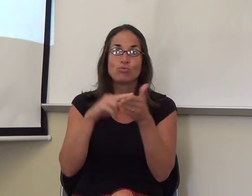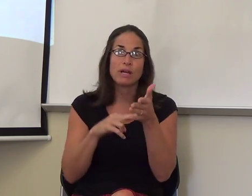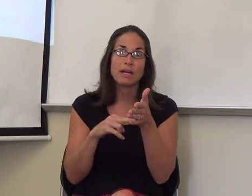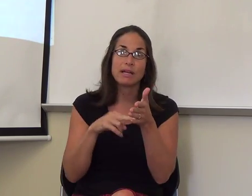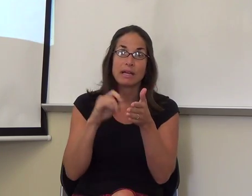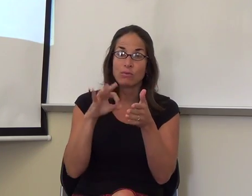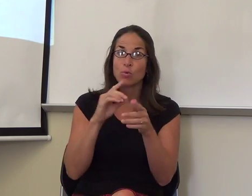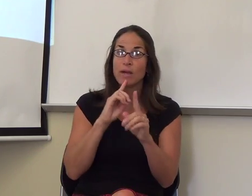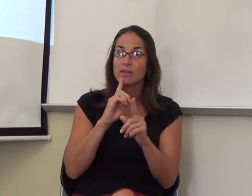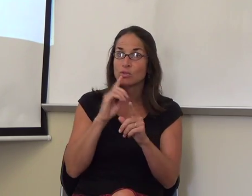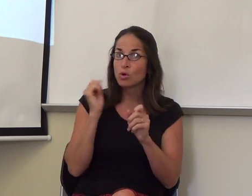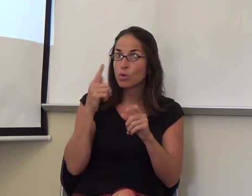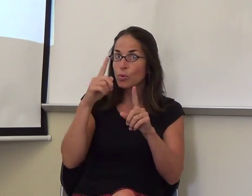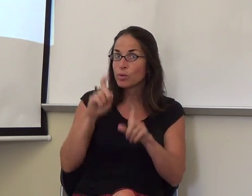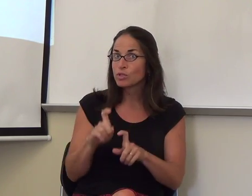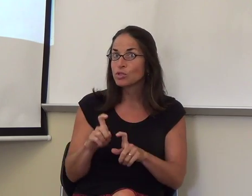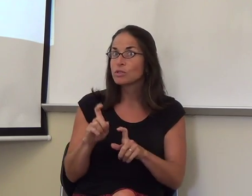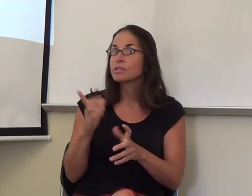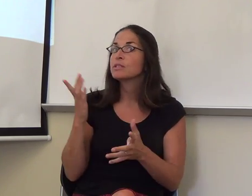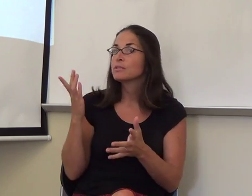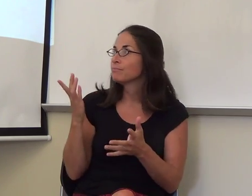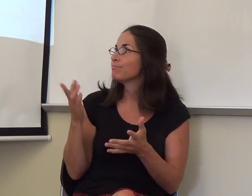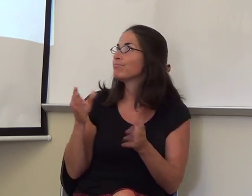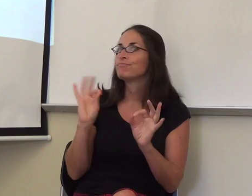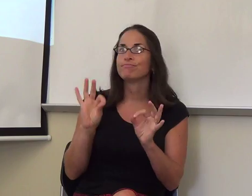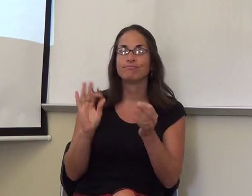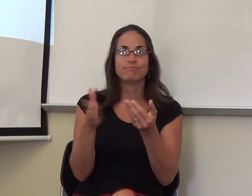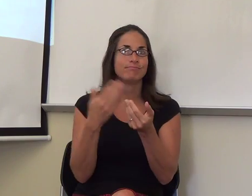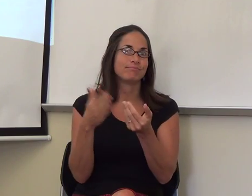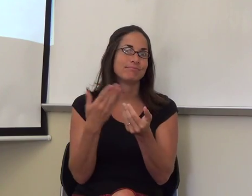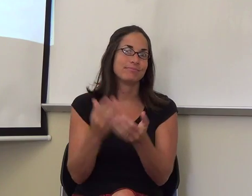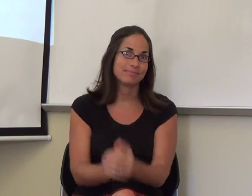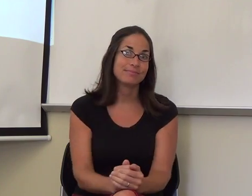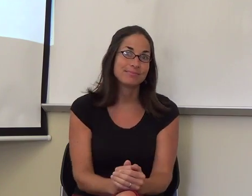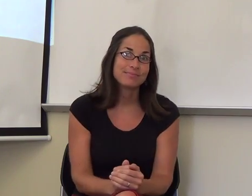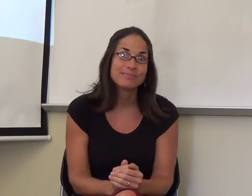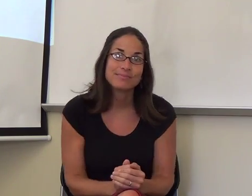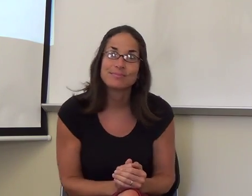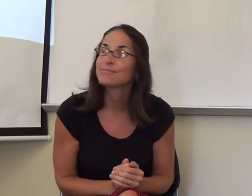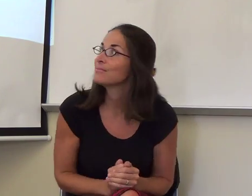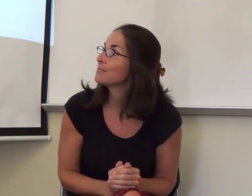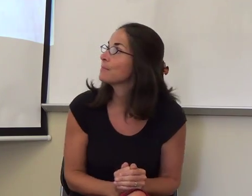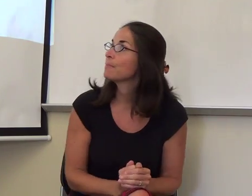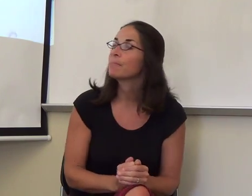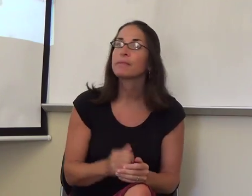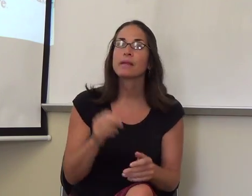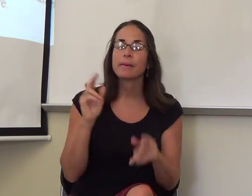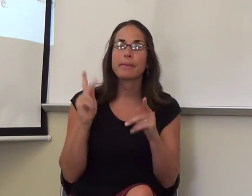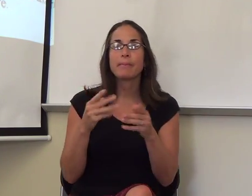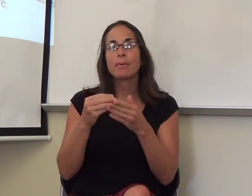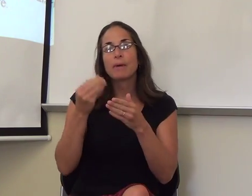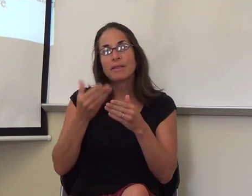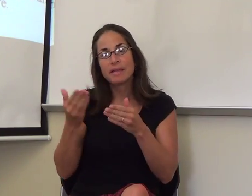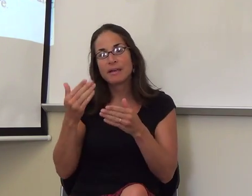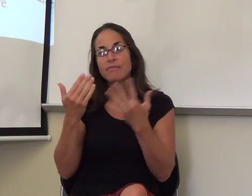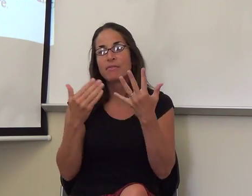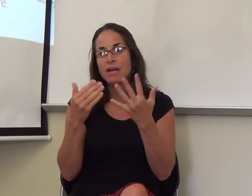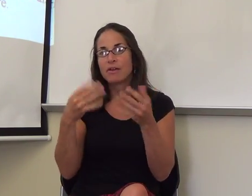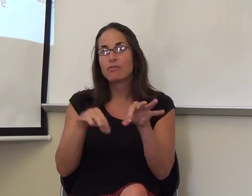answered all these questions, you'll be able to do it. Okay? People buy things for 5 main reasons. Those reasons are